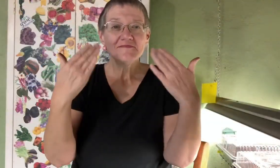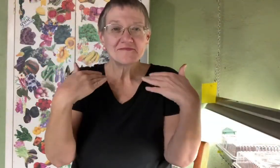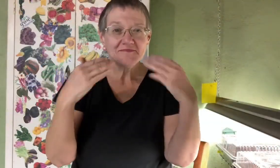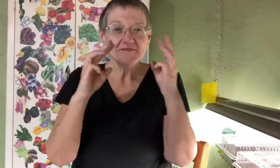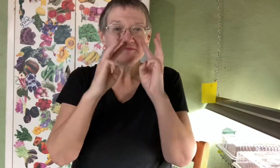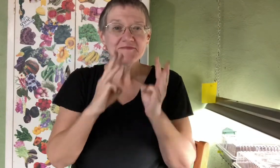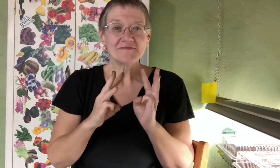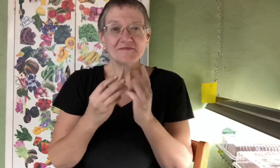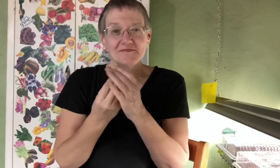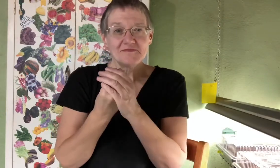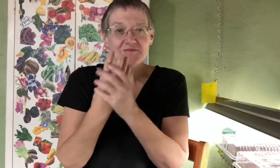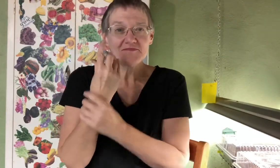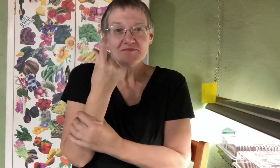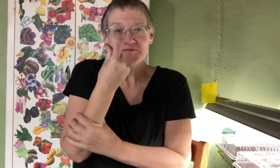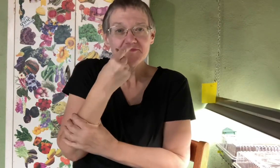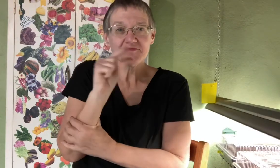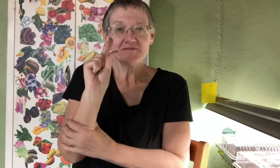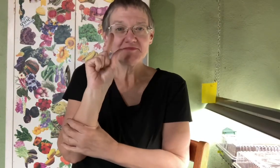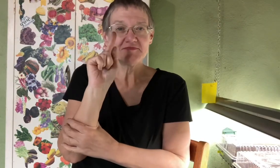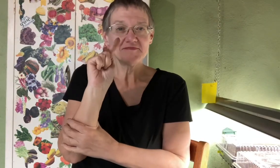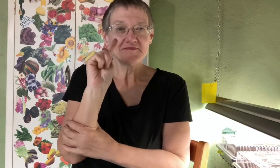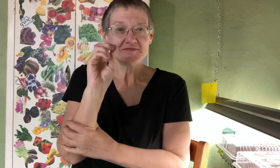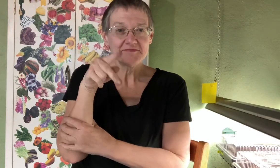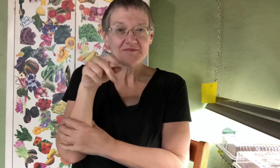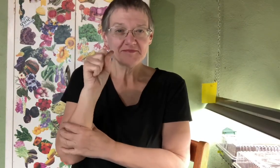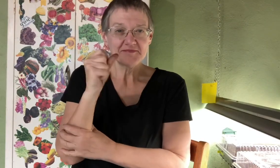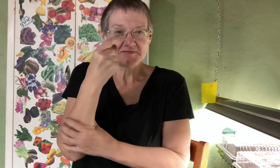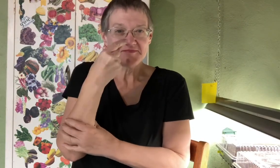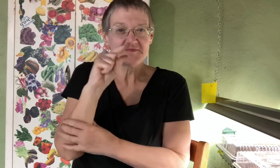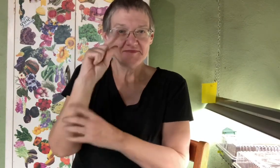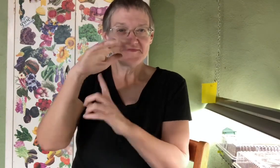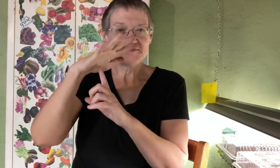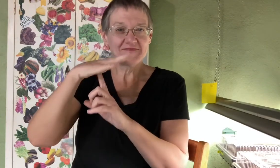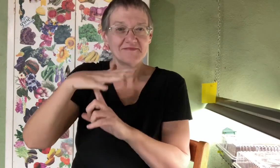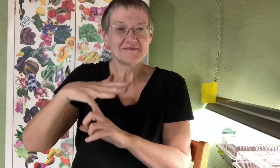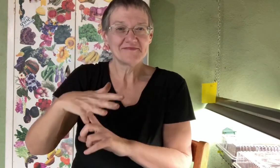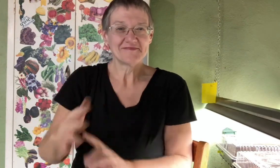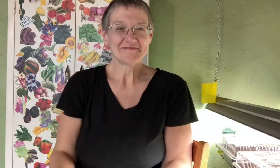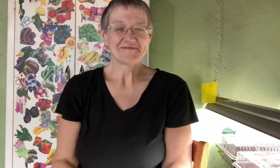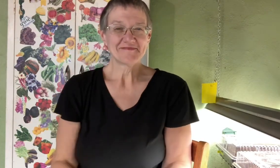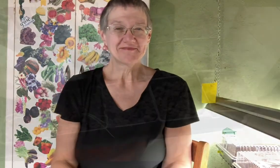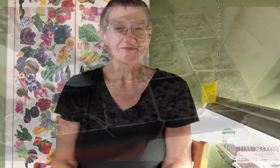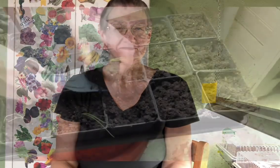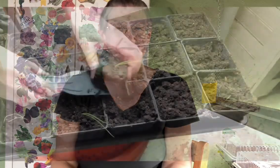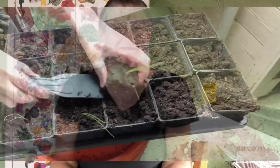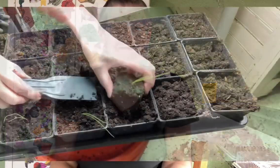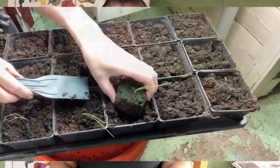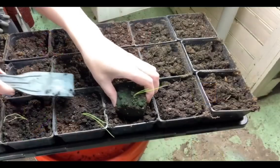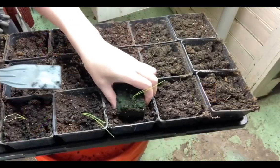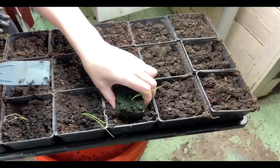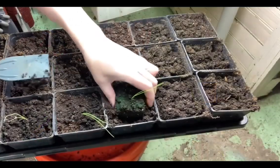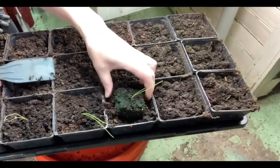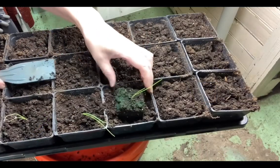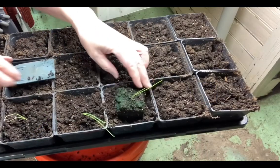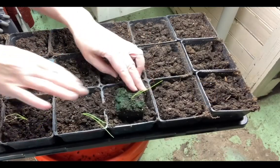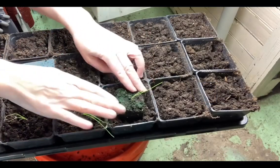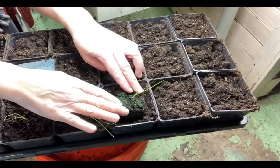Now, onions require cool weather to grow the green tops, the green leaves.